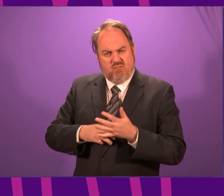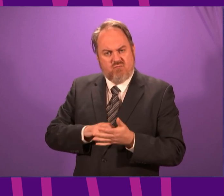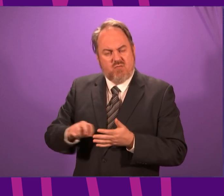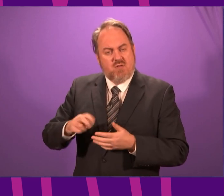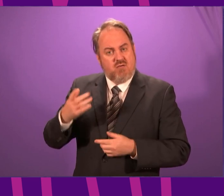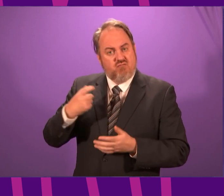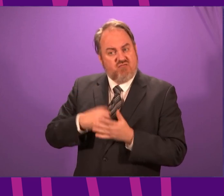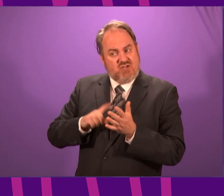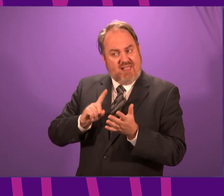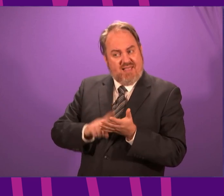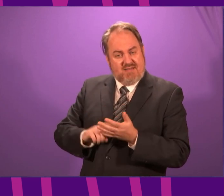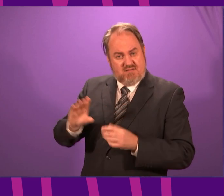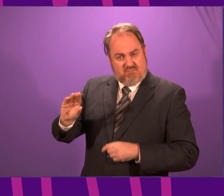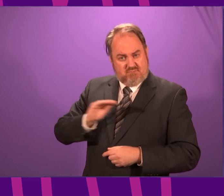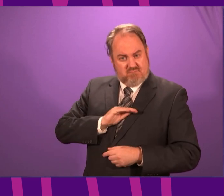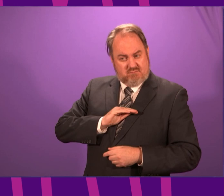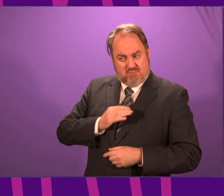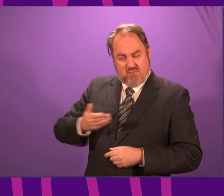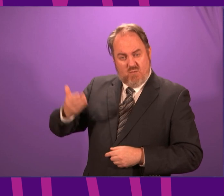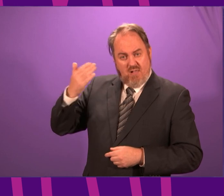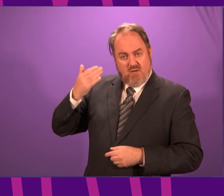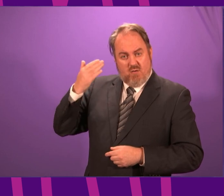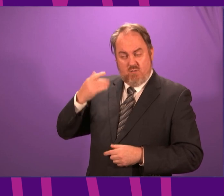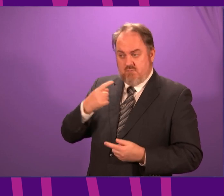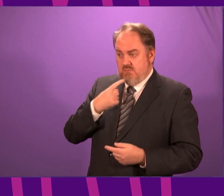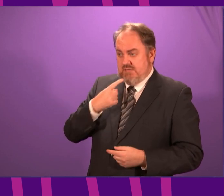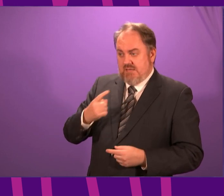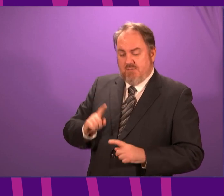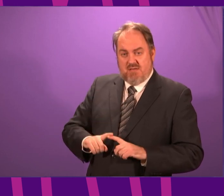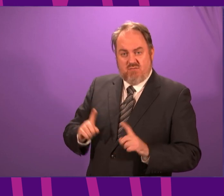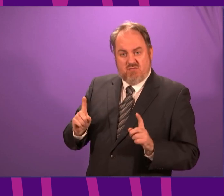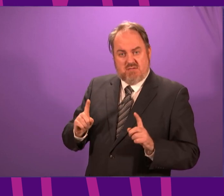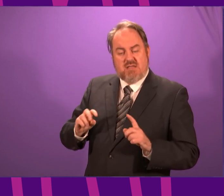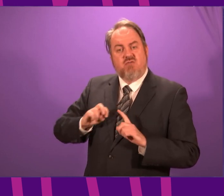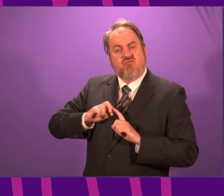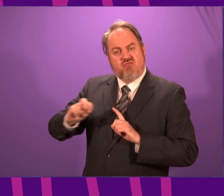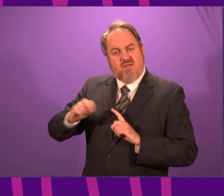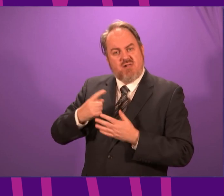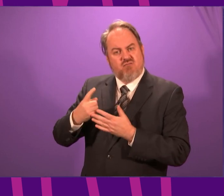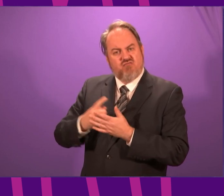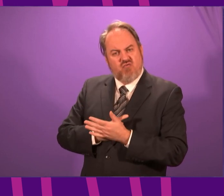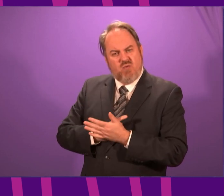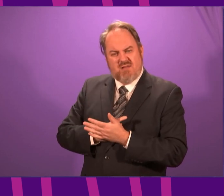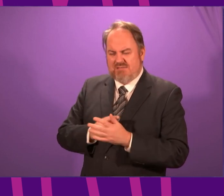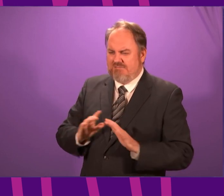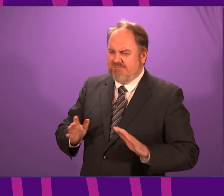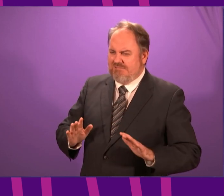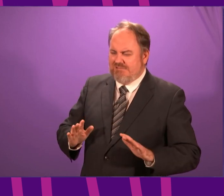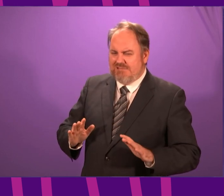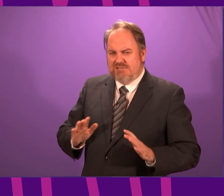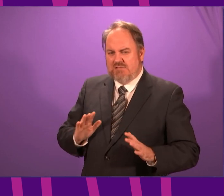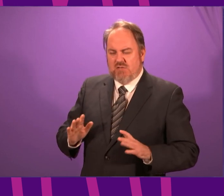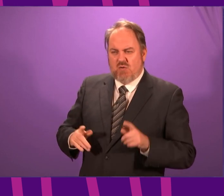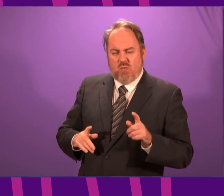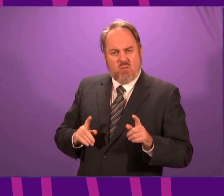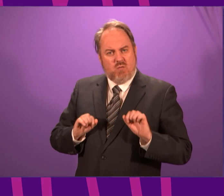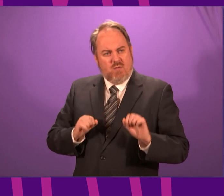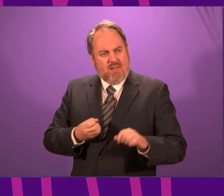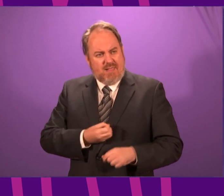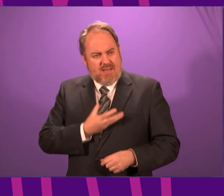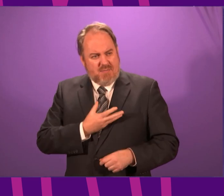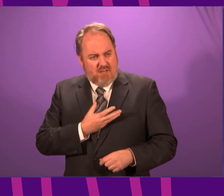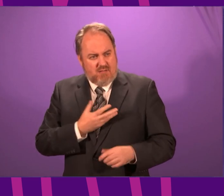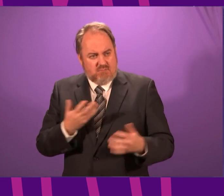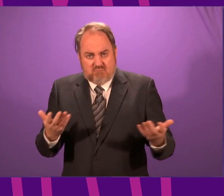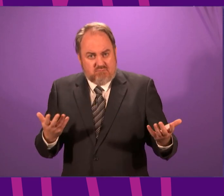spoke about it a few weeks ago, I think the view, this is not a criticism, was, you know, travel restrictions were not a good thing. So which way does Labour want us to go?